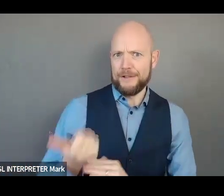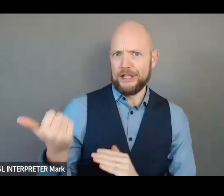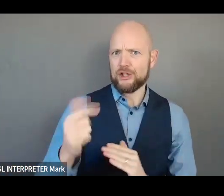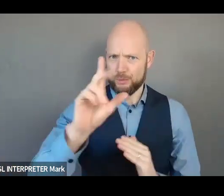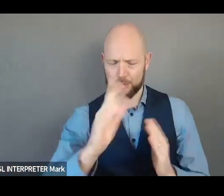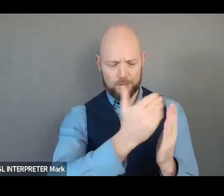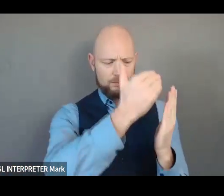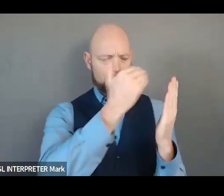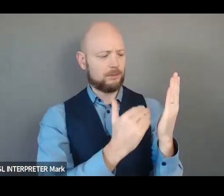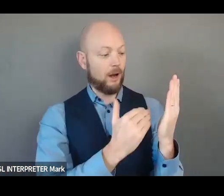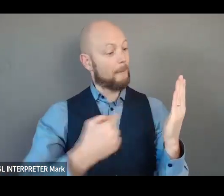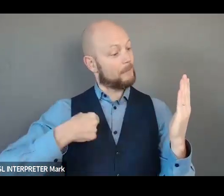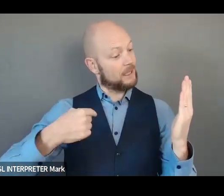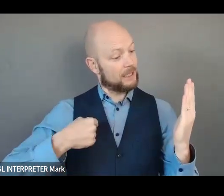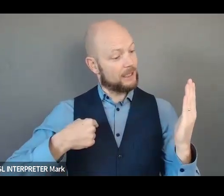is me, James and Robert.